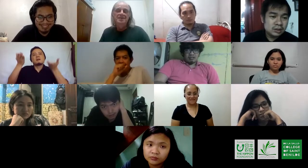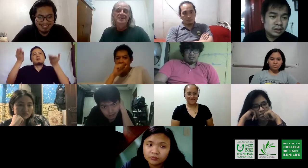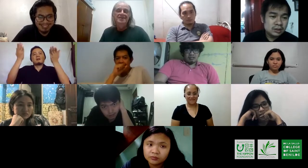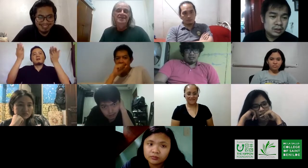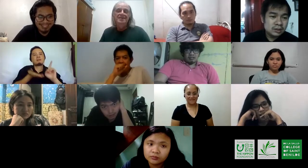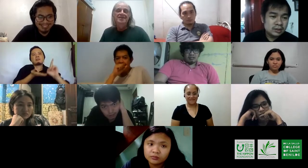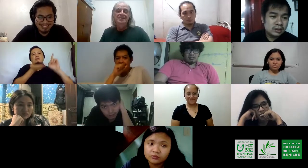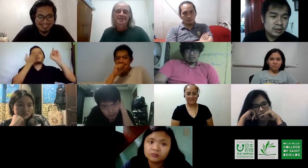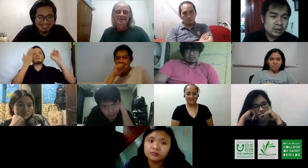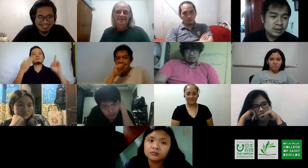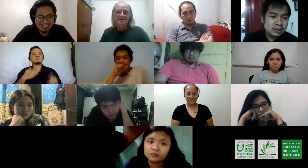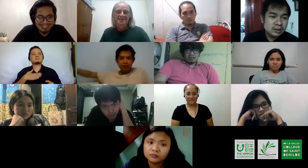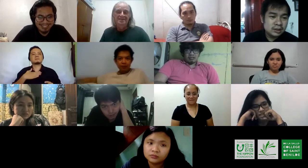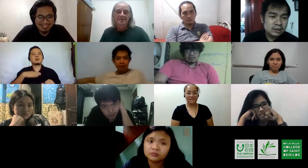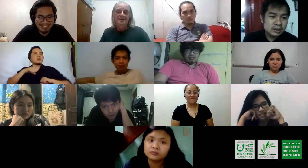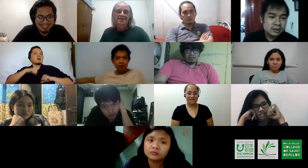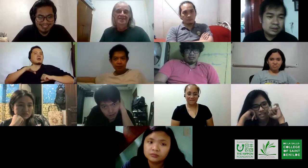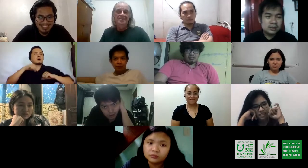Okay.